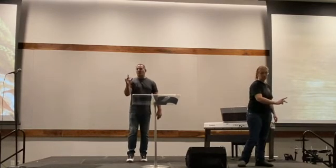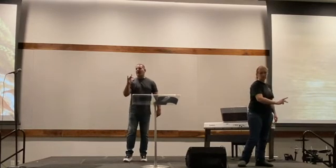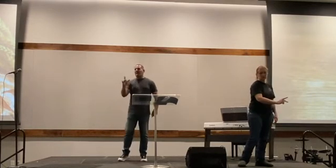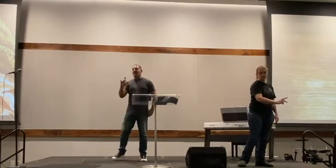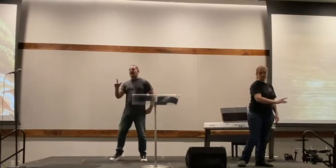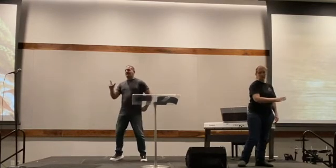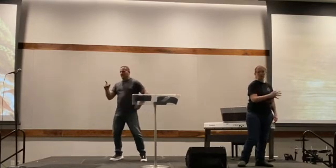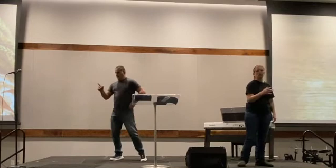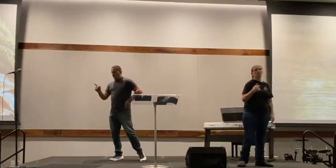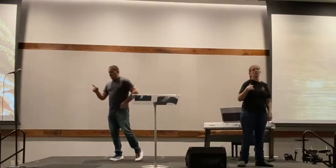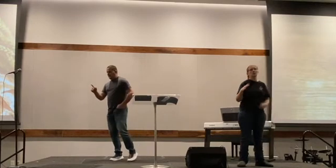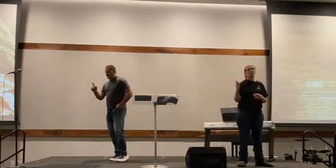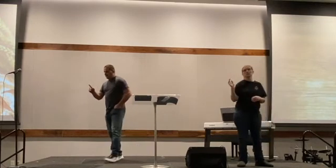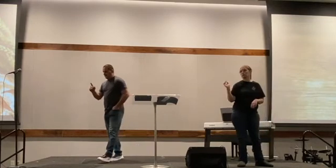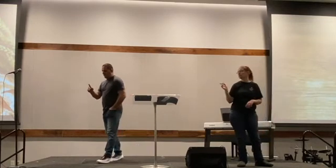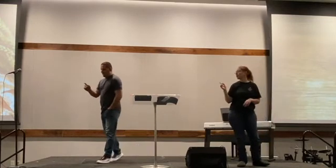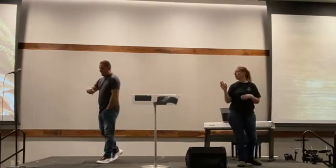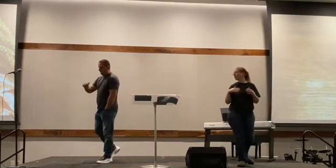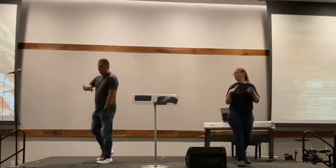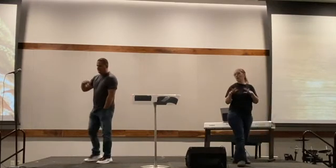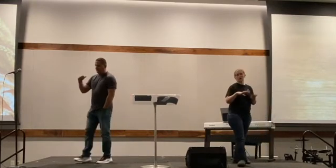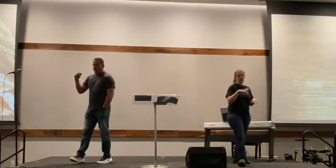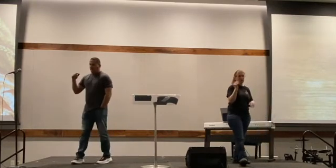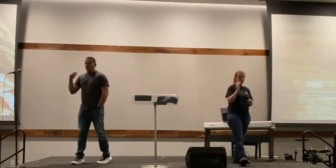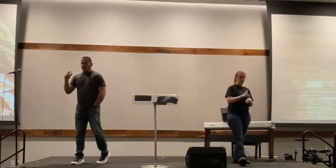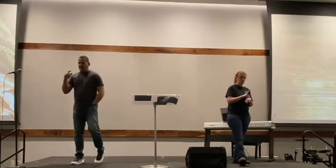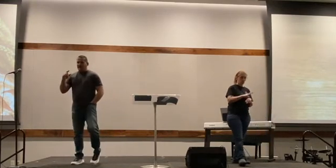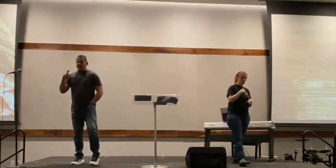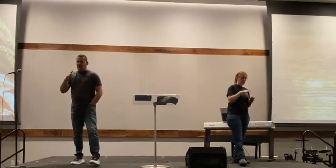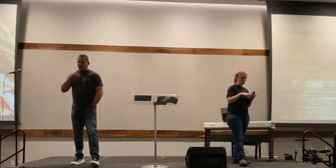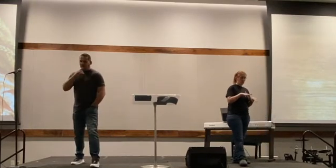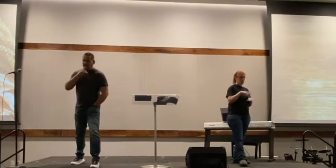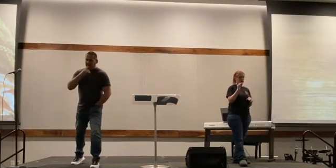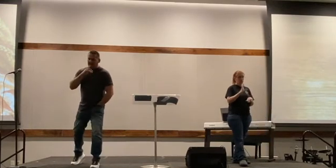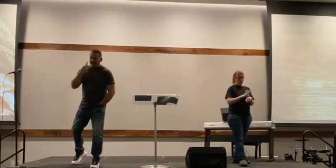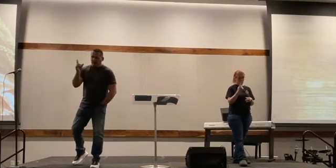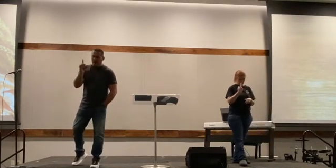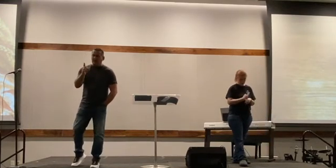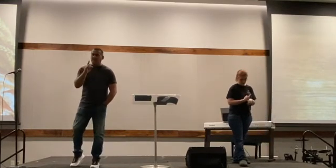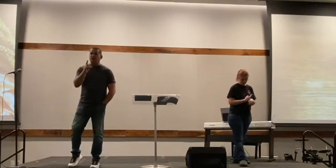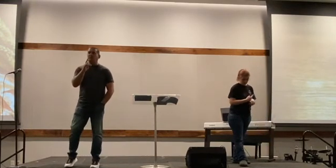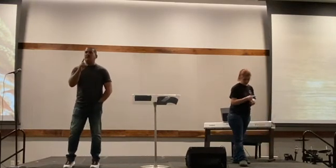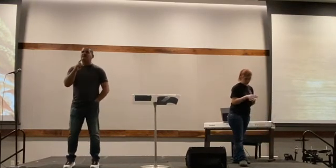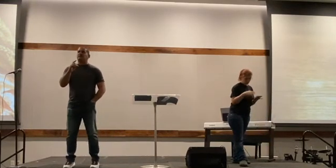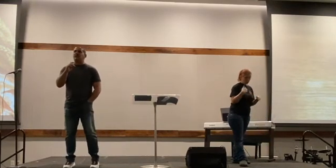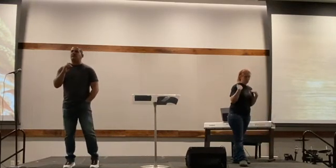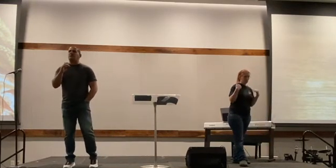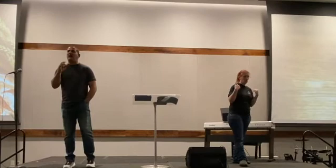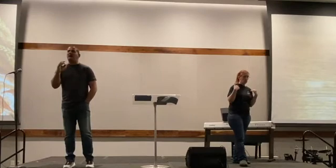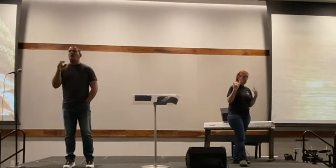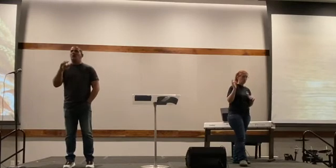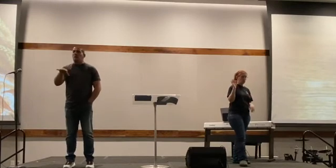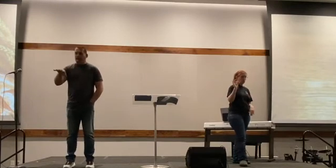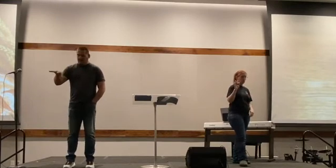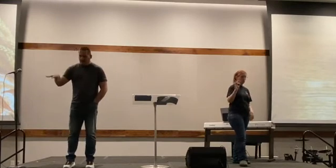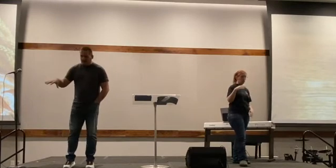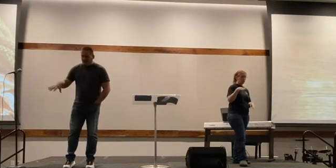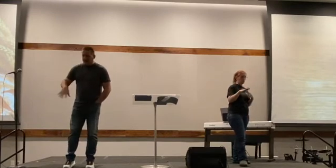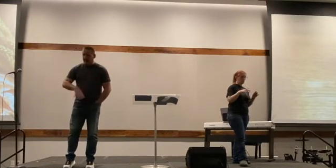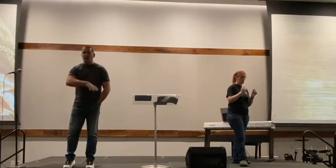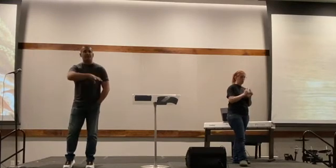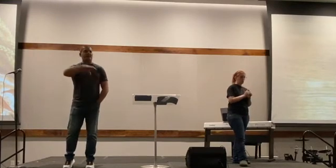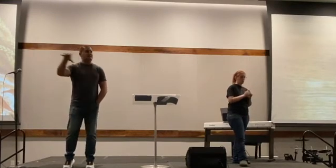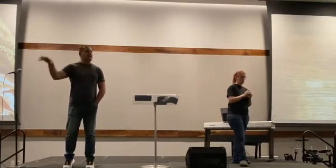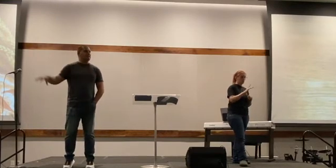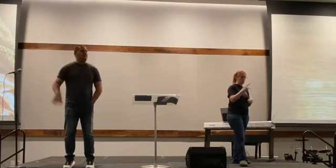I was walking out of church one day, not this church. I was walking out of church one day when I was a youth pastor, and I was walking with one